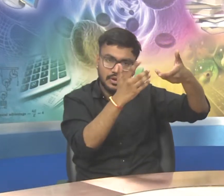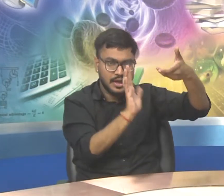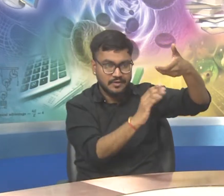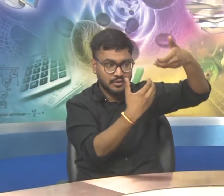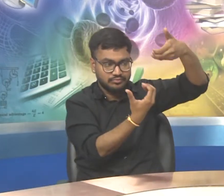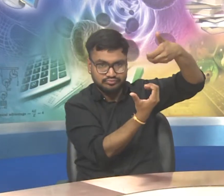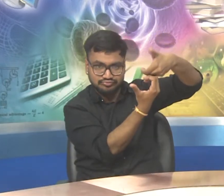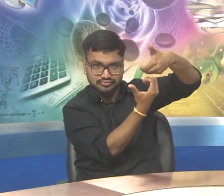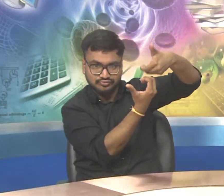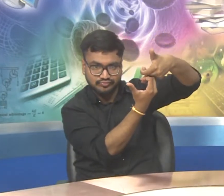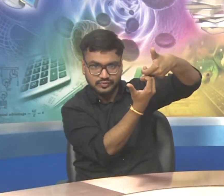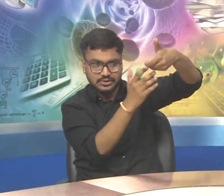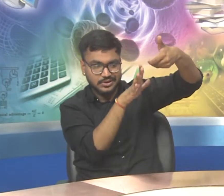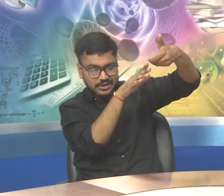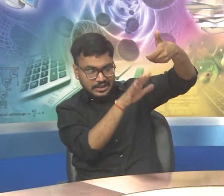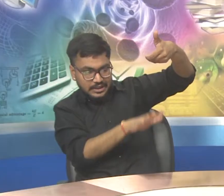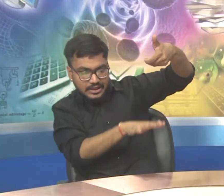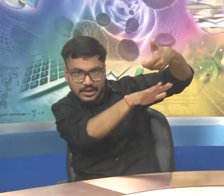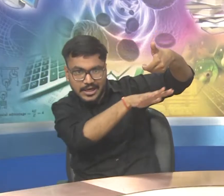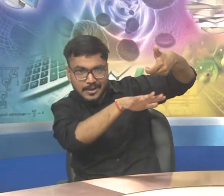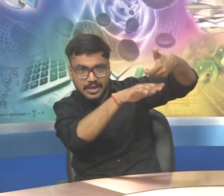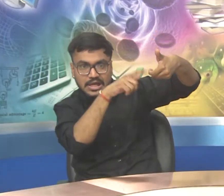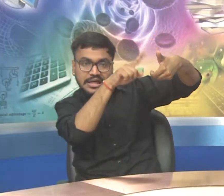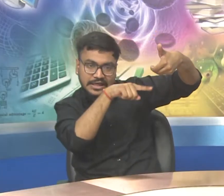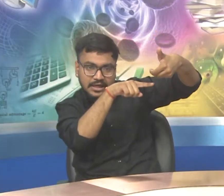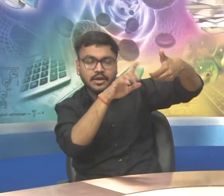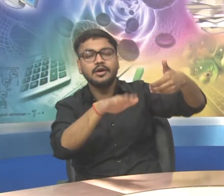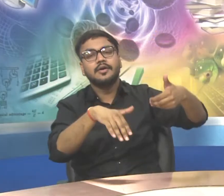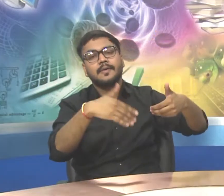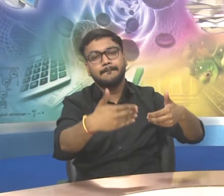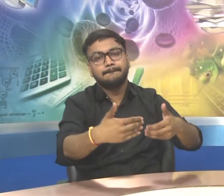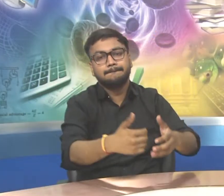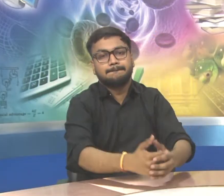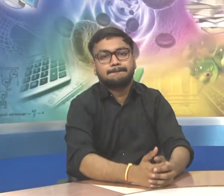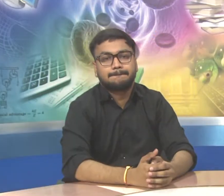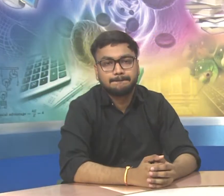bottom and the lighter liquid stays on the top.